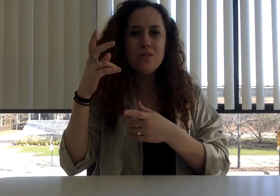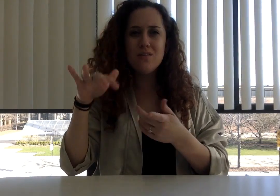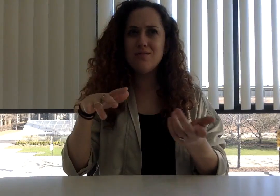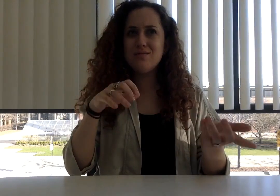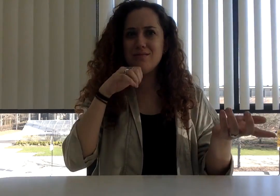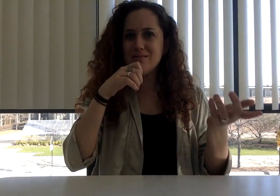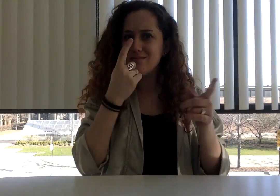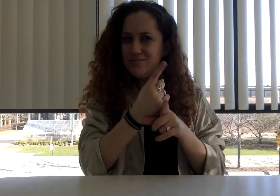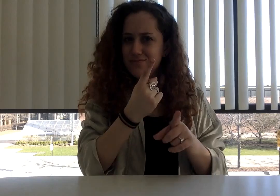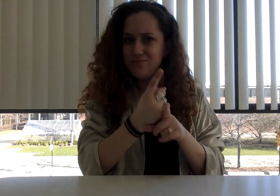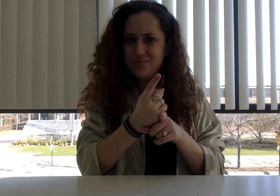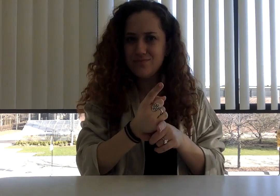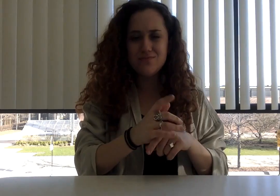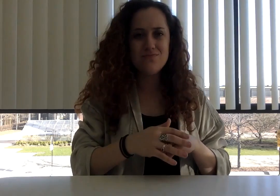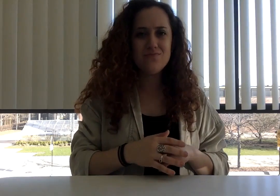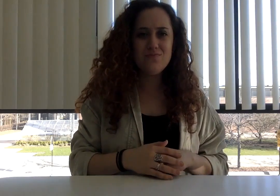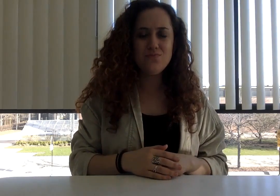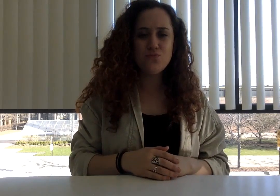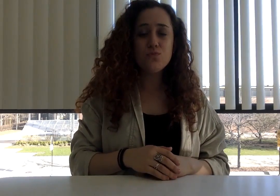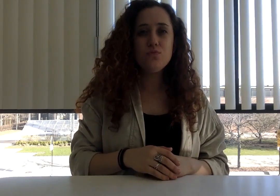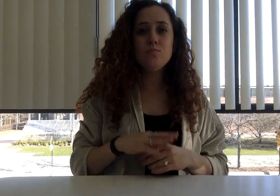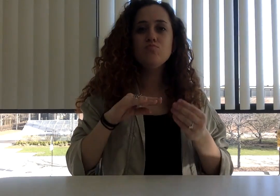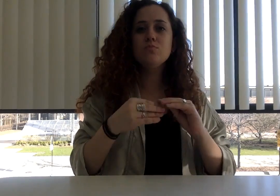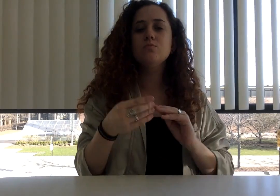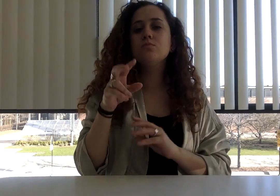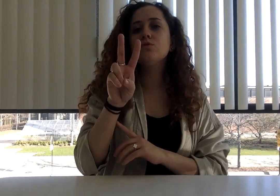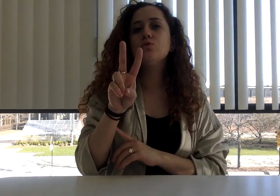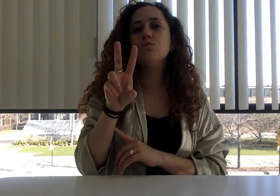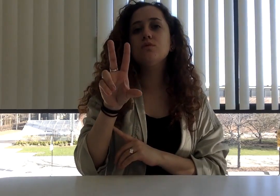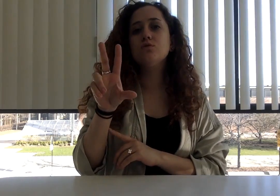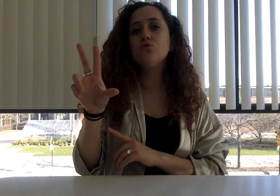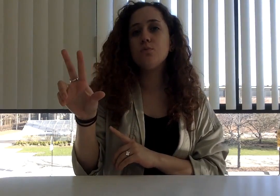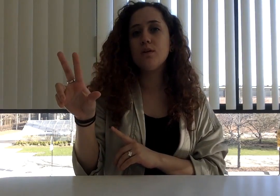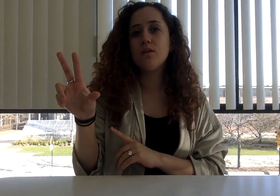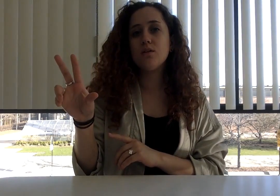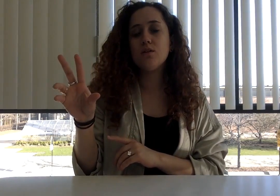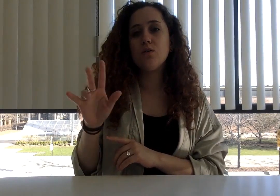2 and 3 were inverse variation problems.